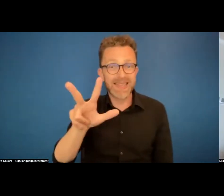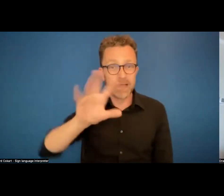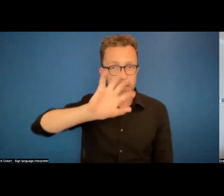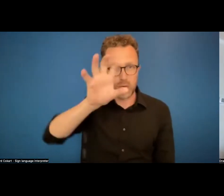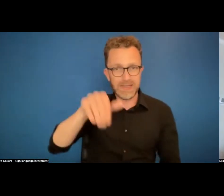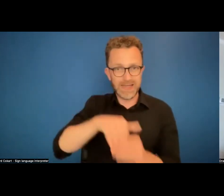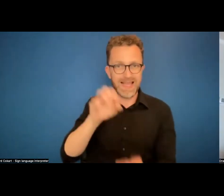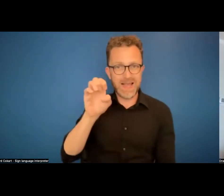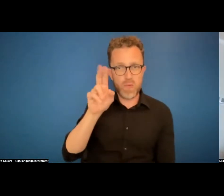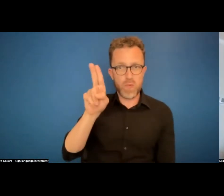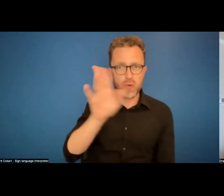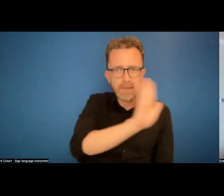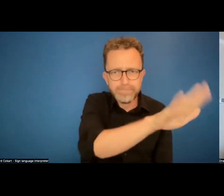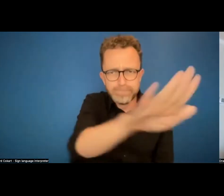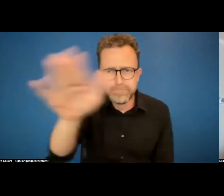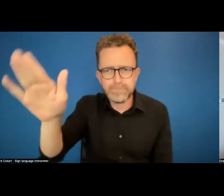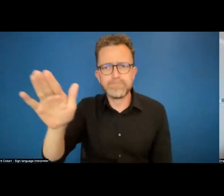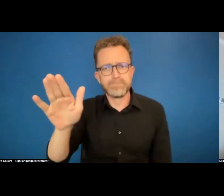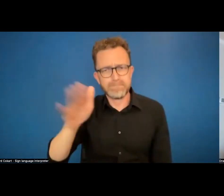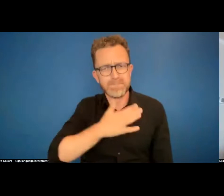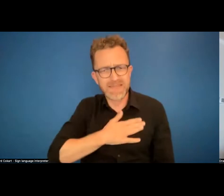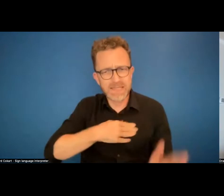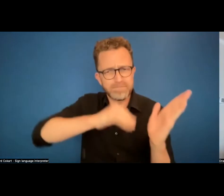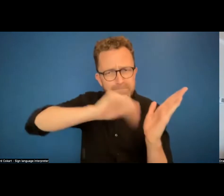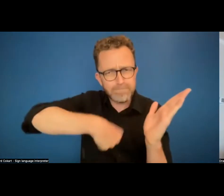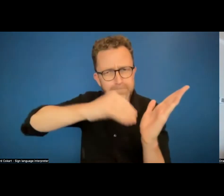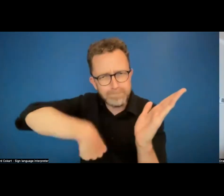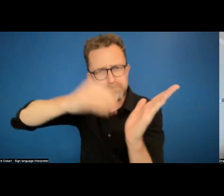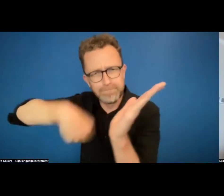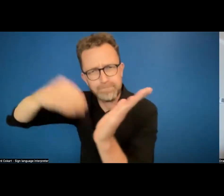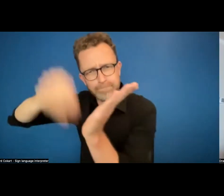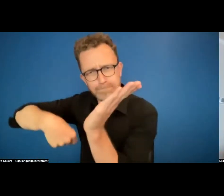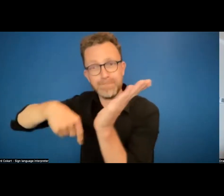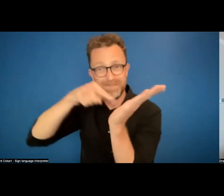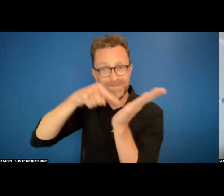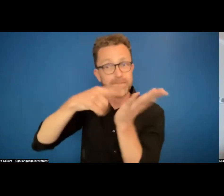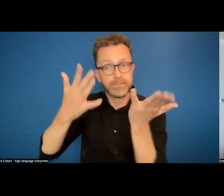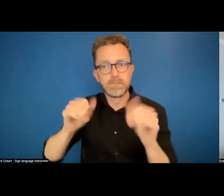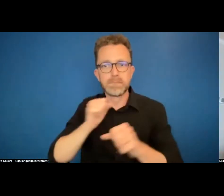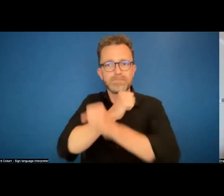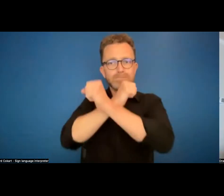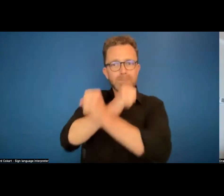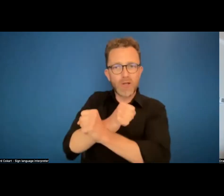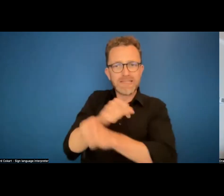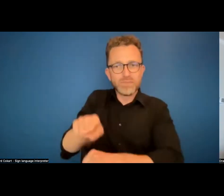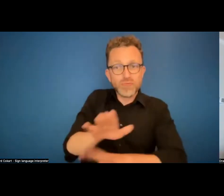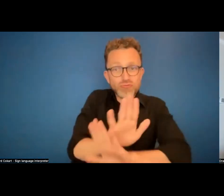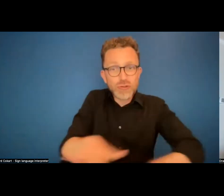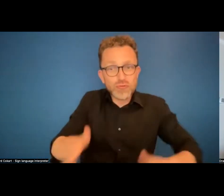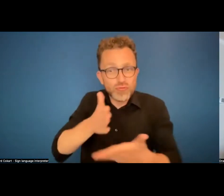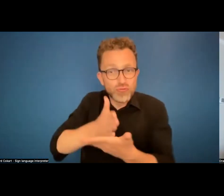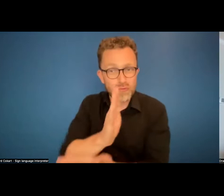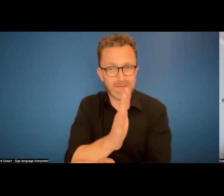show that around 100,000 children with and without disabilities are actually